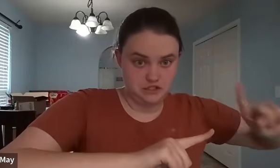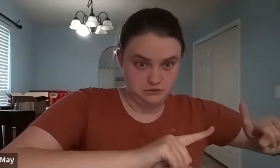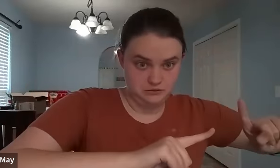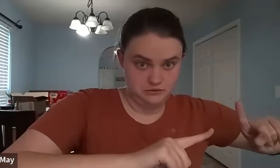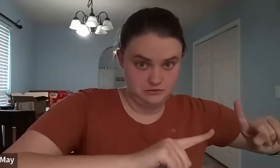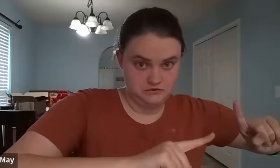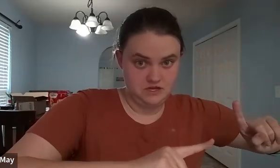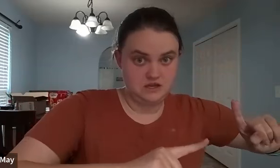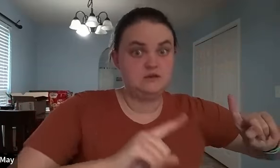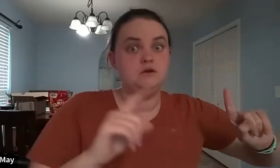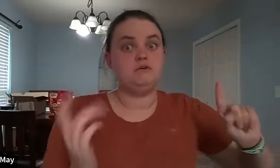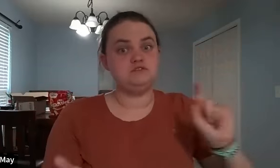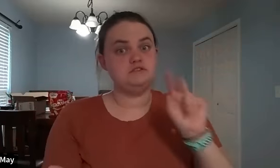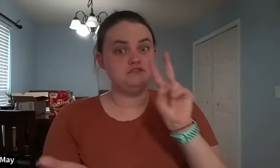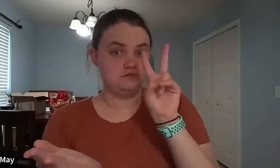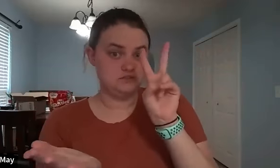2,962. Okay. What you do is you go